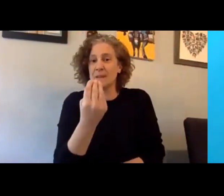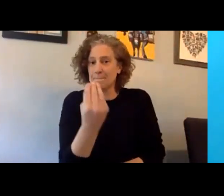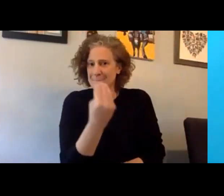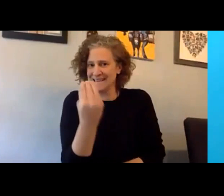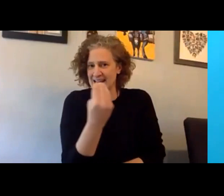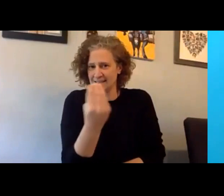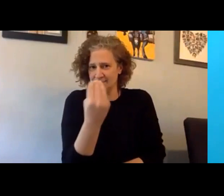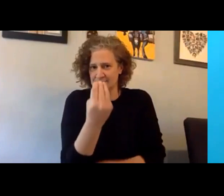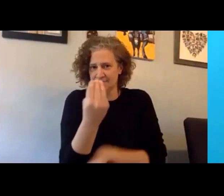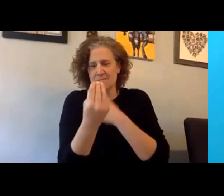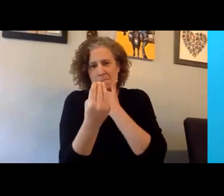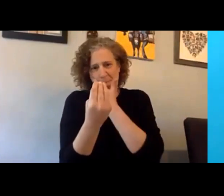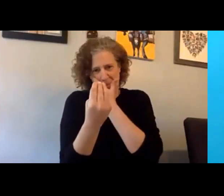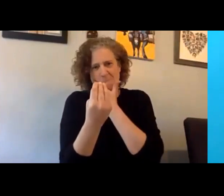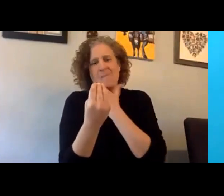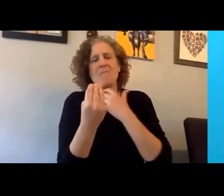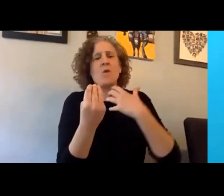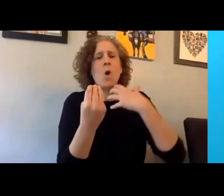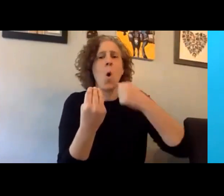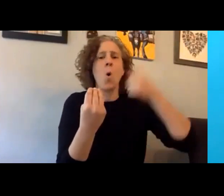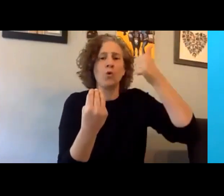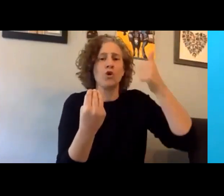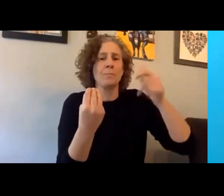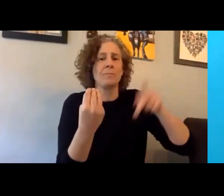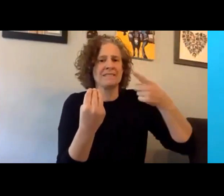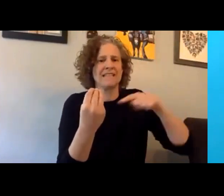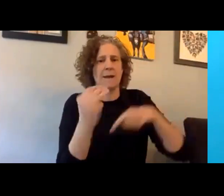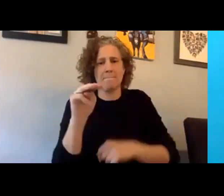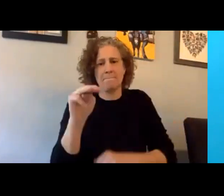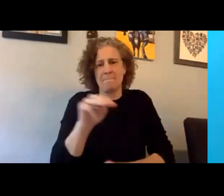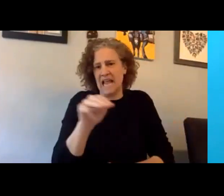way. Then we have Monday with an M.